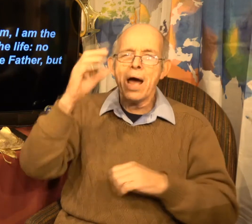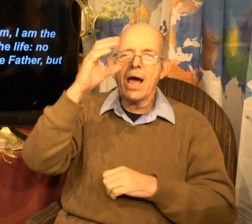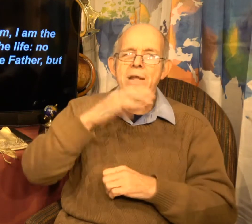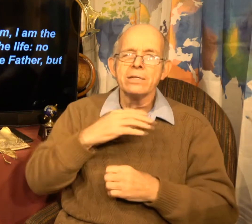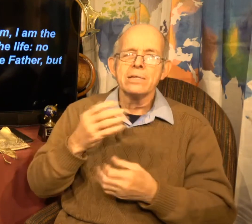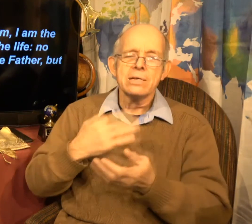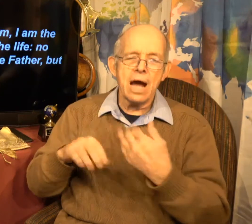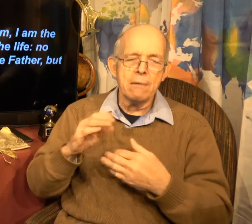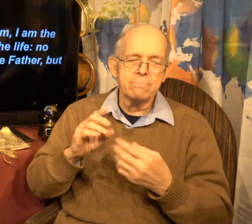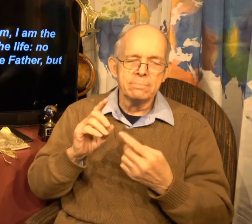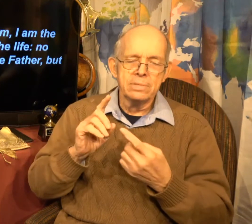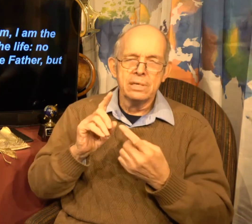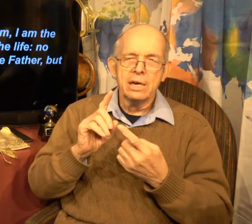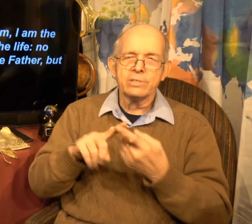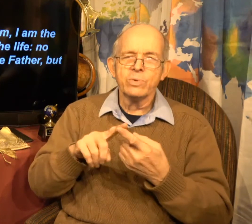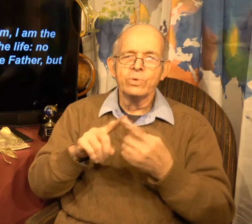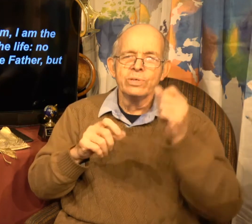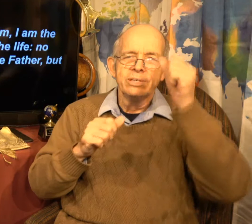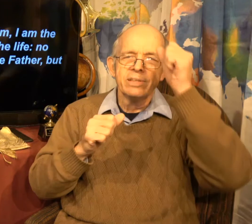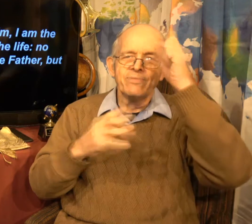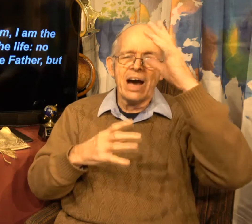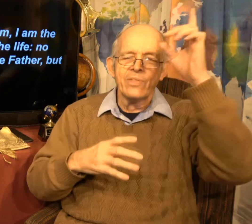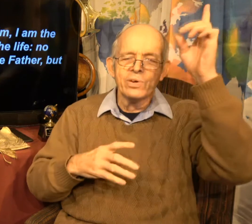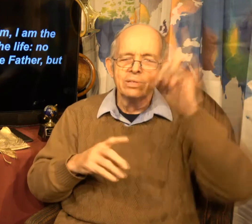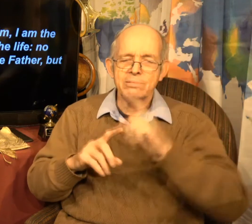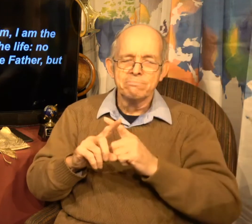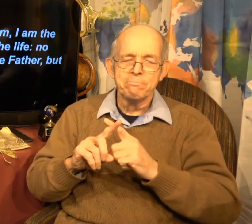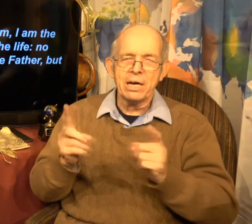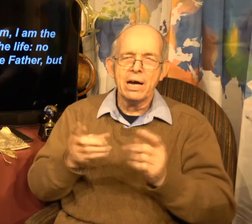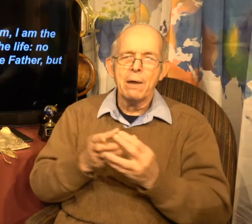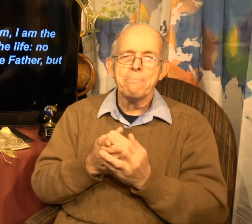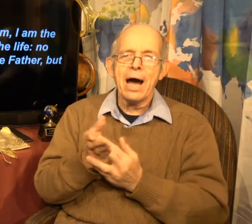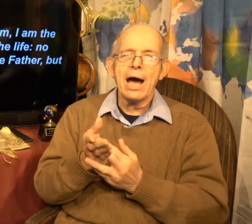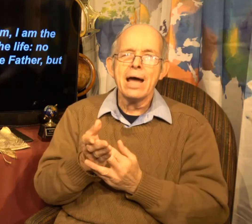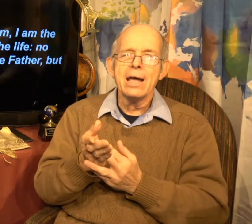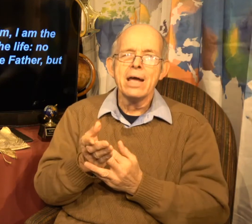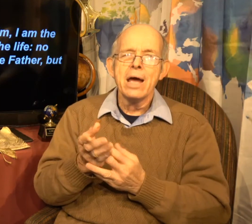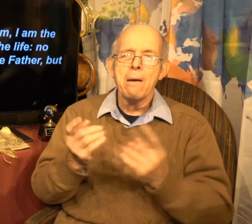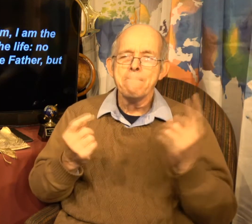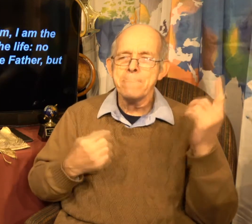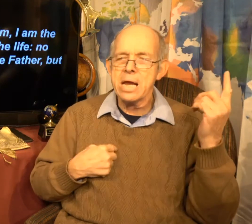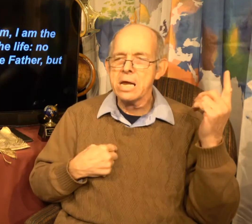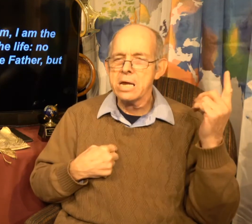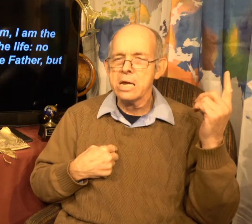man come to the Father but by me.